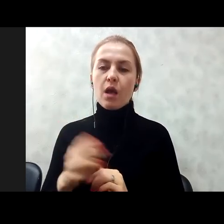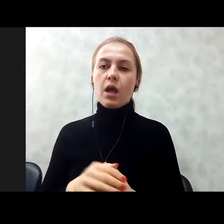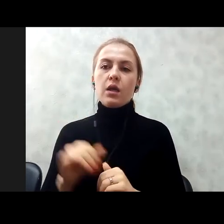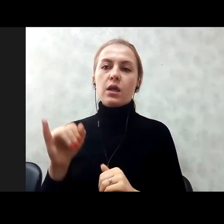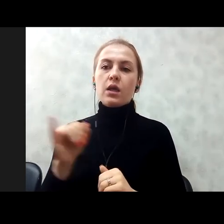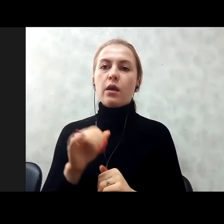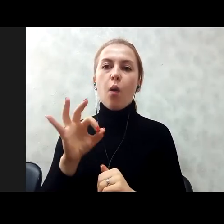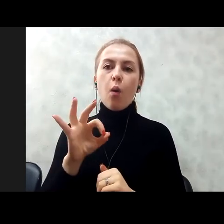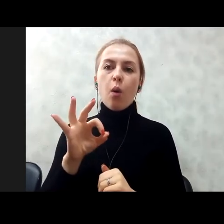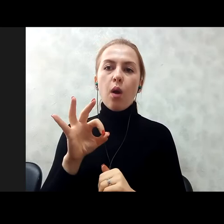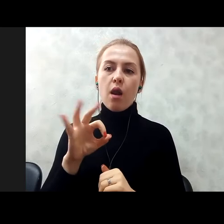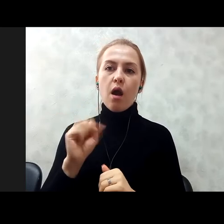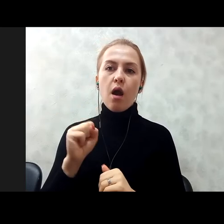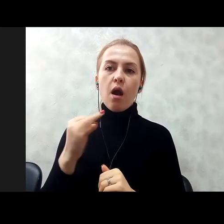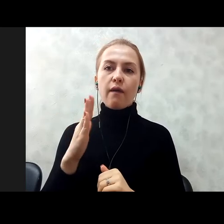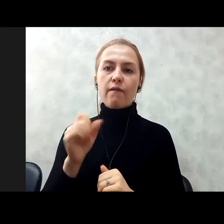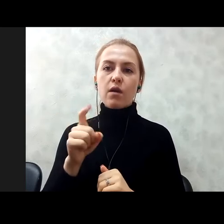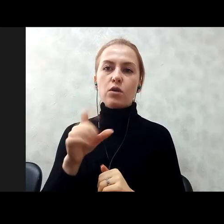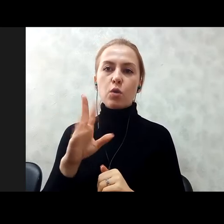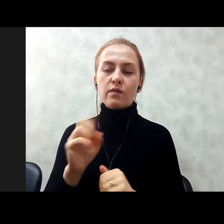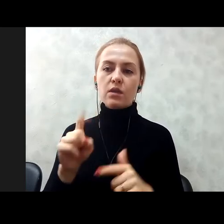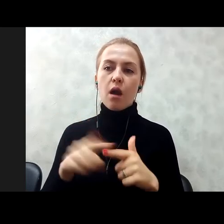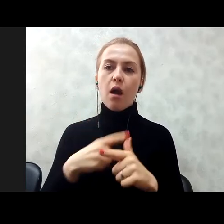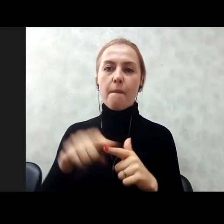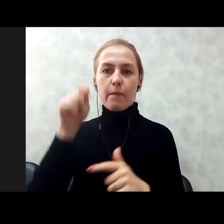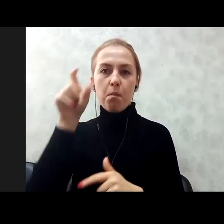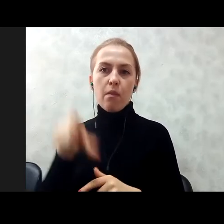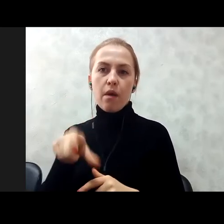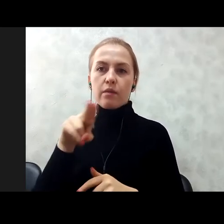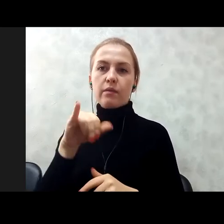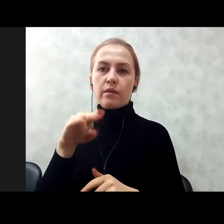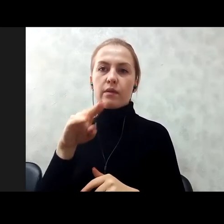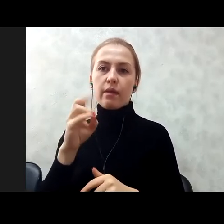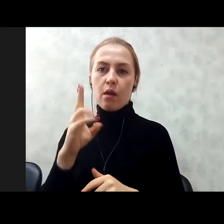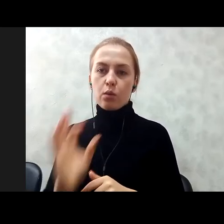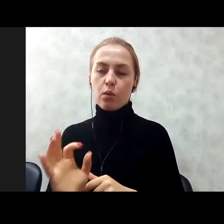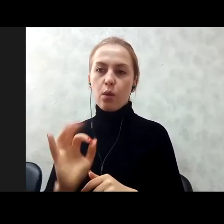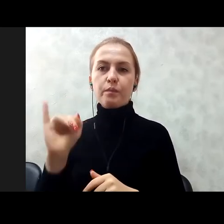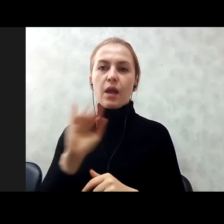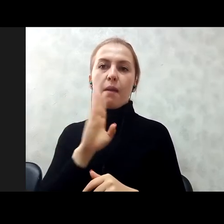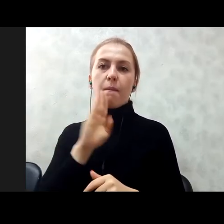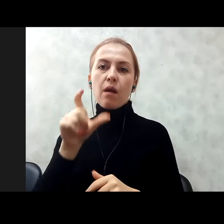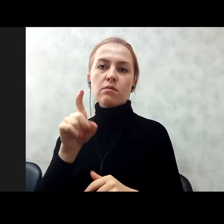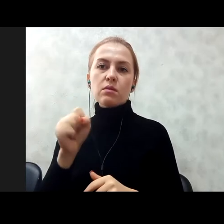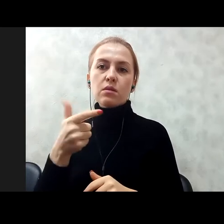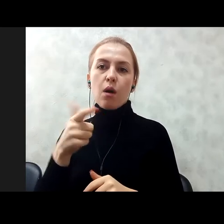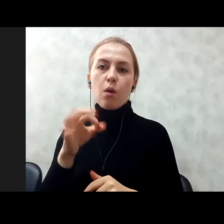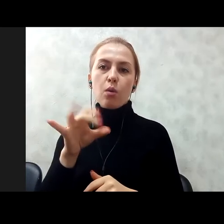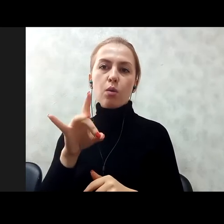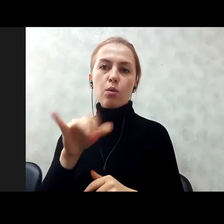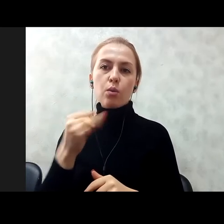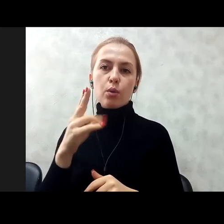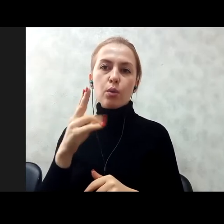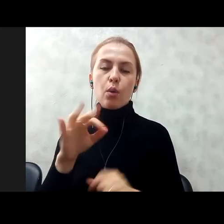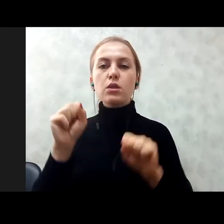to comment on the second of Nadia Marianchuk's question, I also invite you to do so. But now first, the